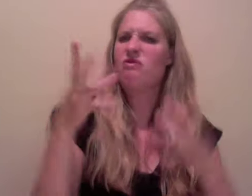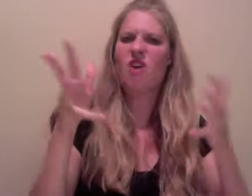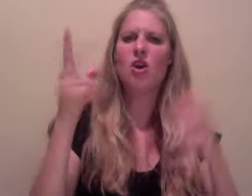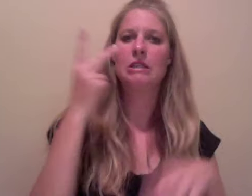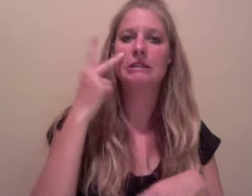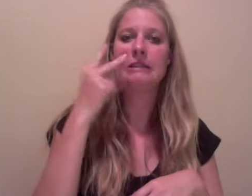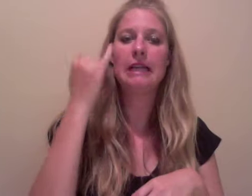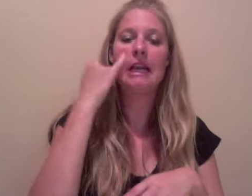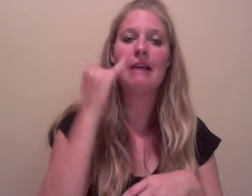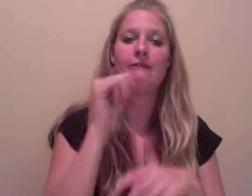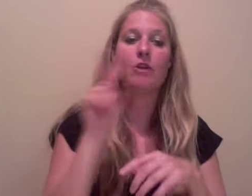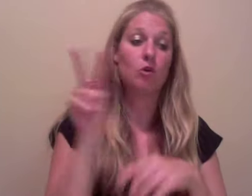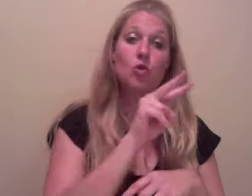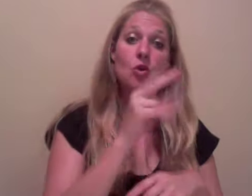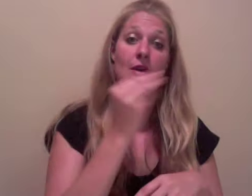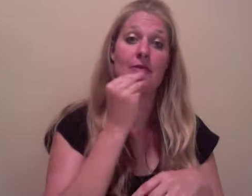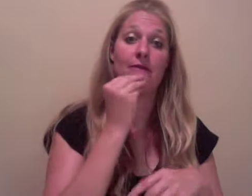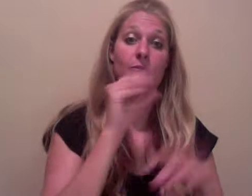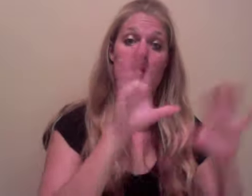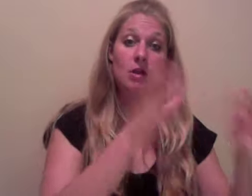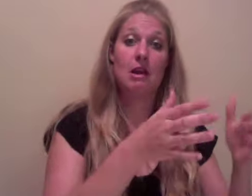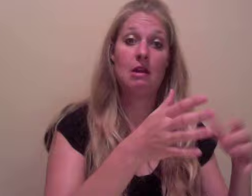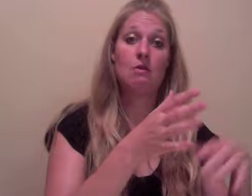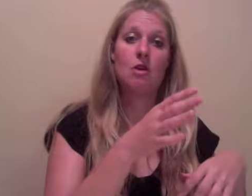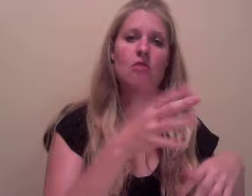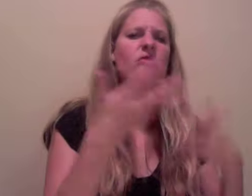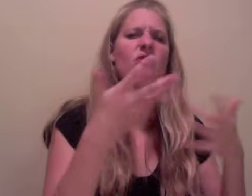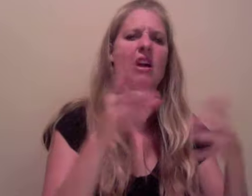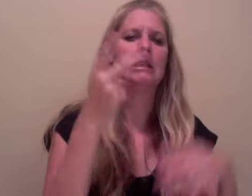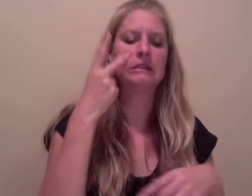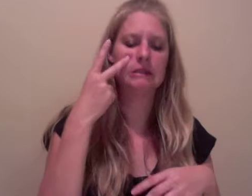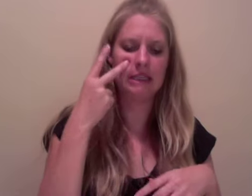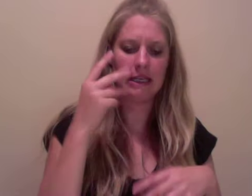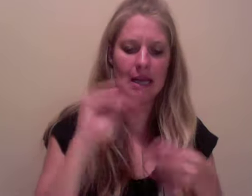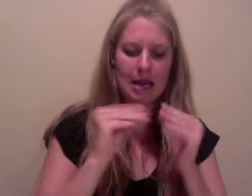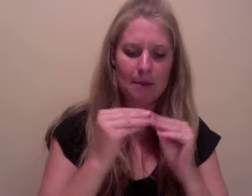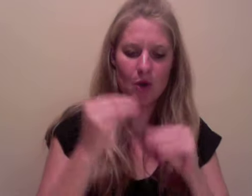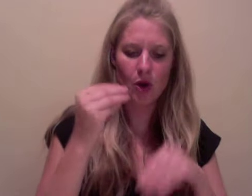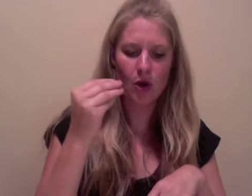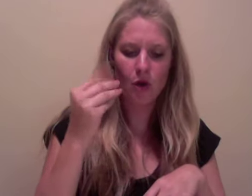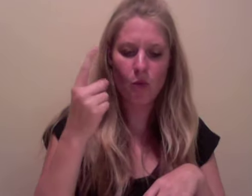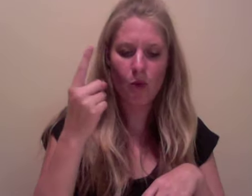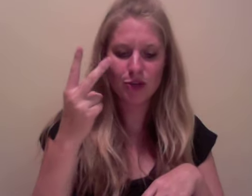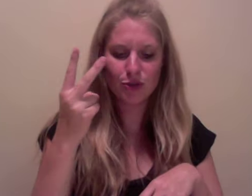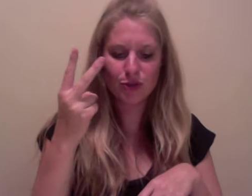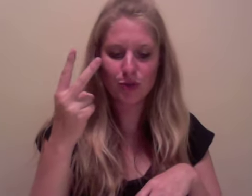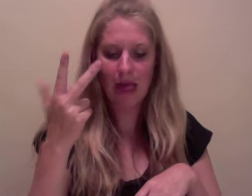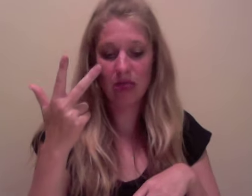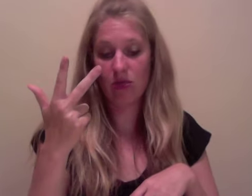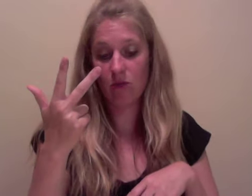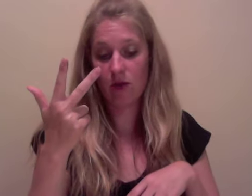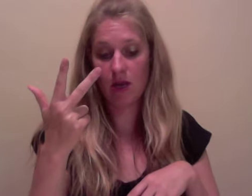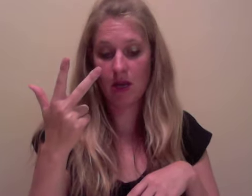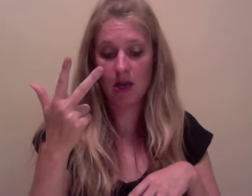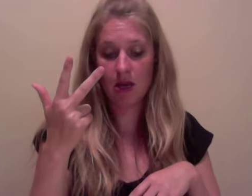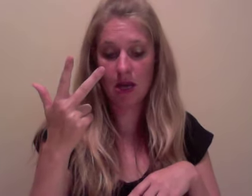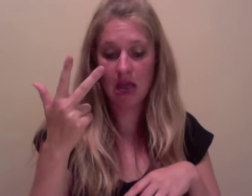So number 1, you've already seen this sign. If you look back at the food category videotape, you've already seen number 1, number 2, number